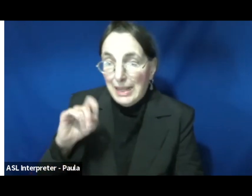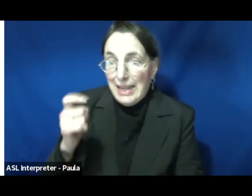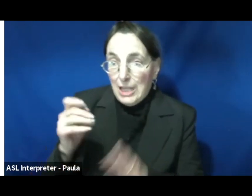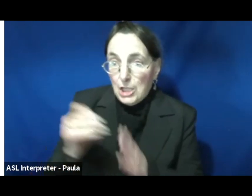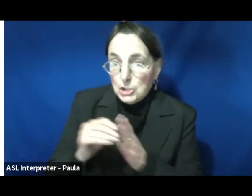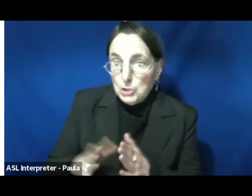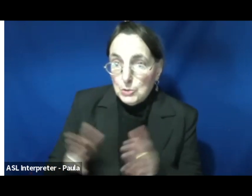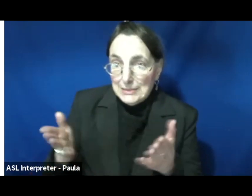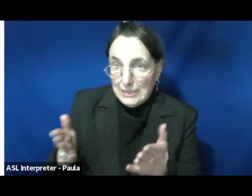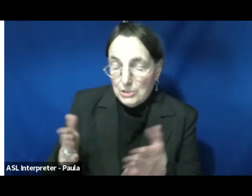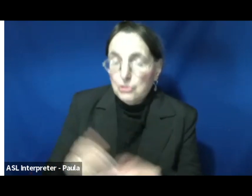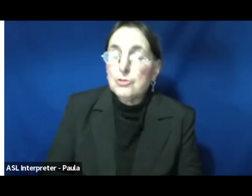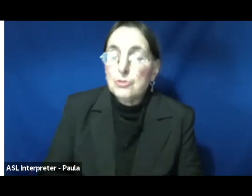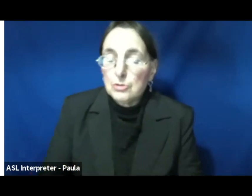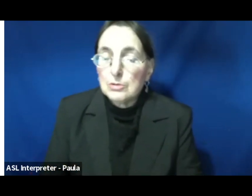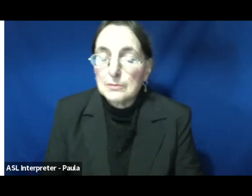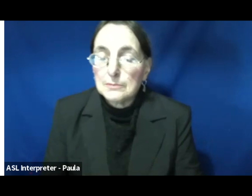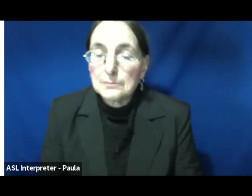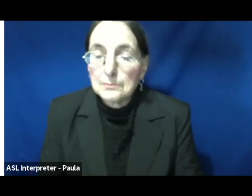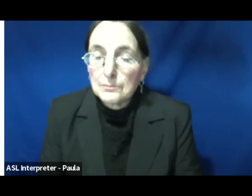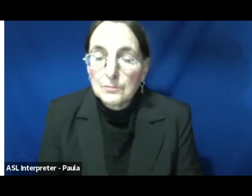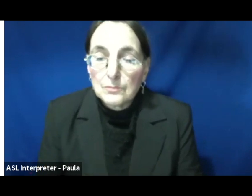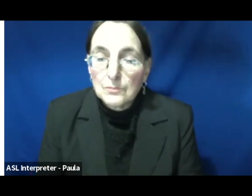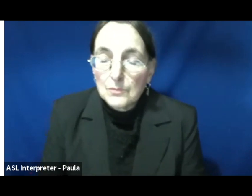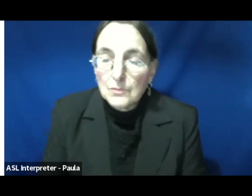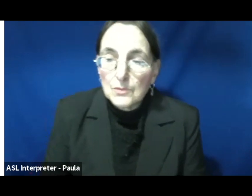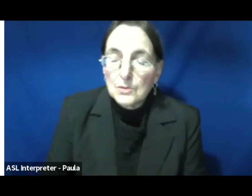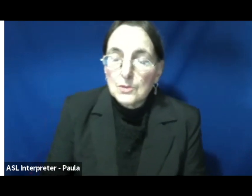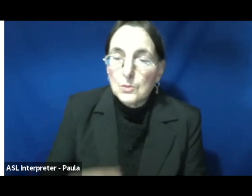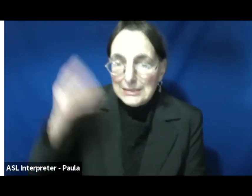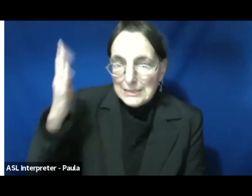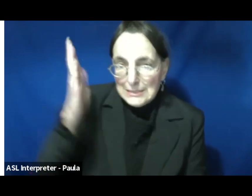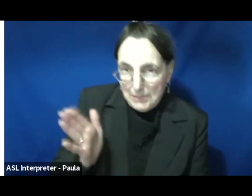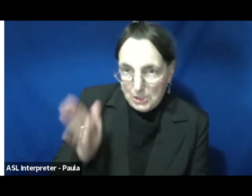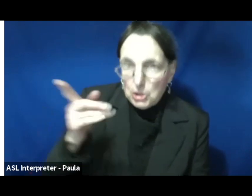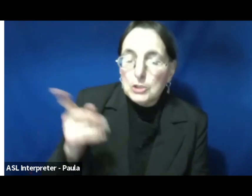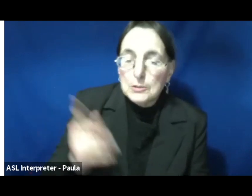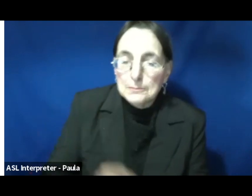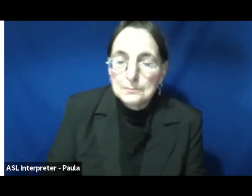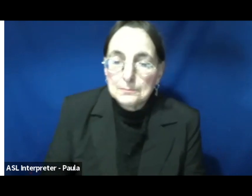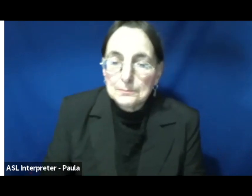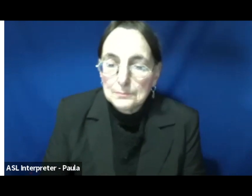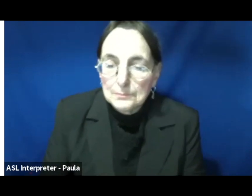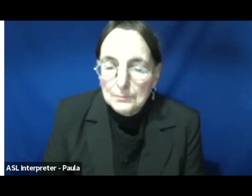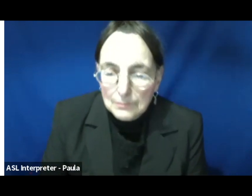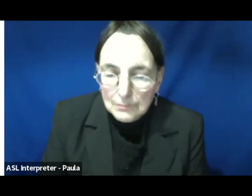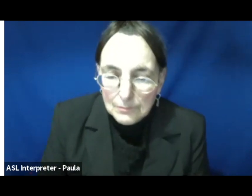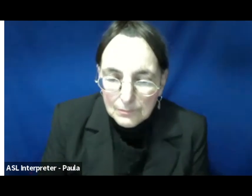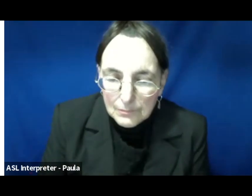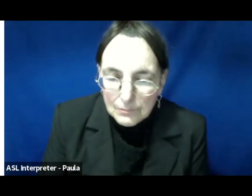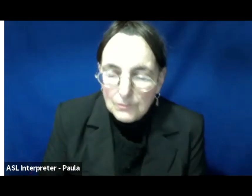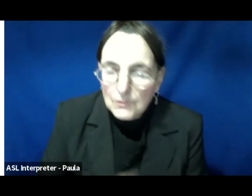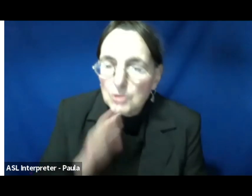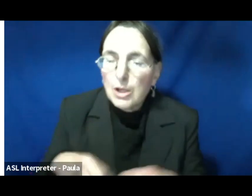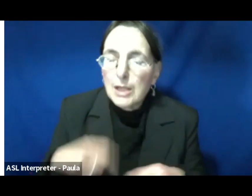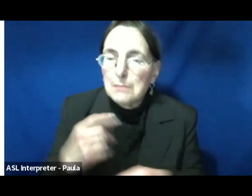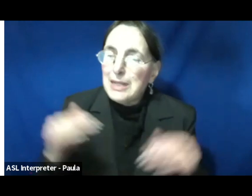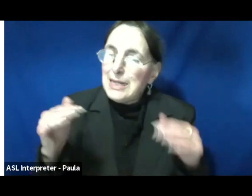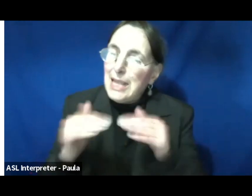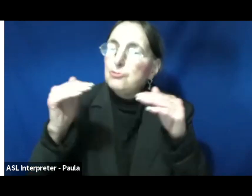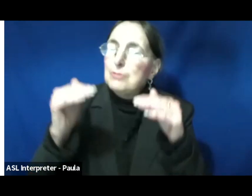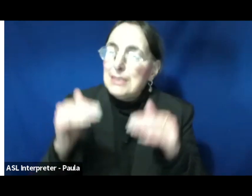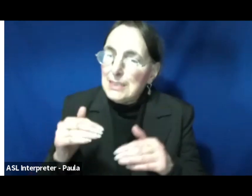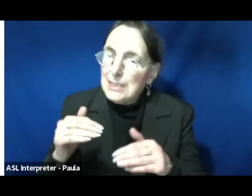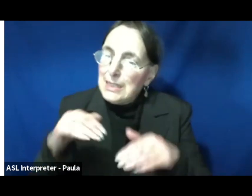Elias Hinnett, who was our graduation speaker, was also interviewed for this piece. This whole piece is about talking about equity and access to people who have been